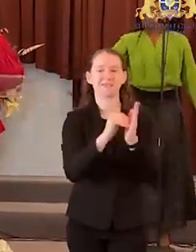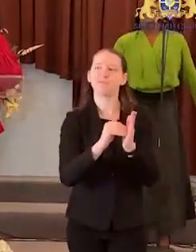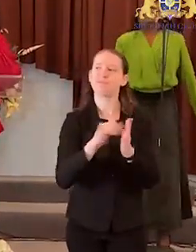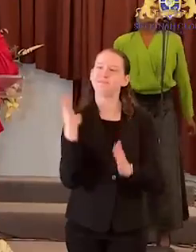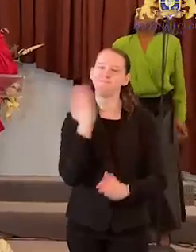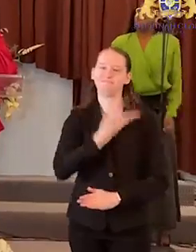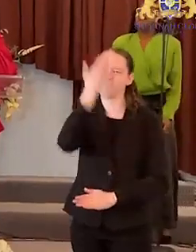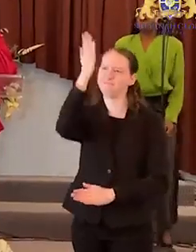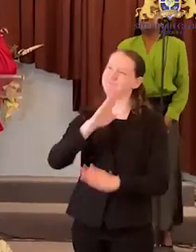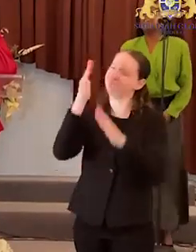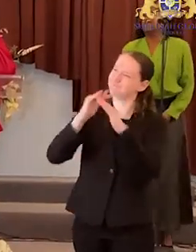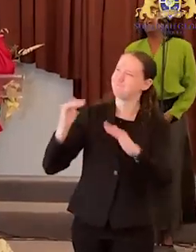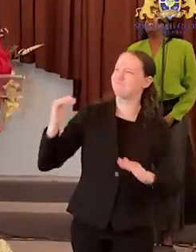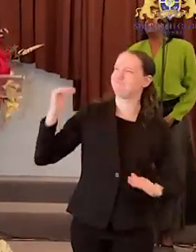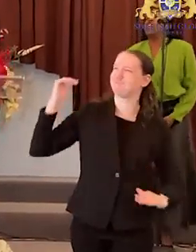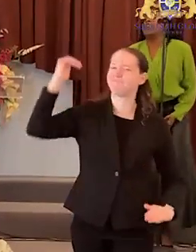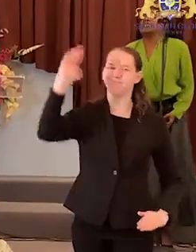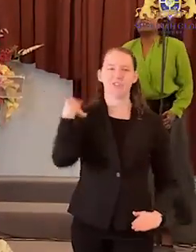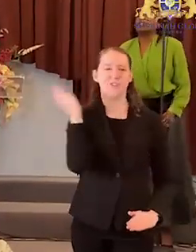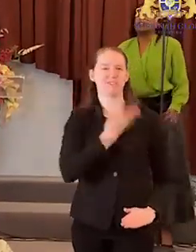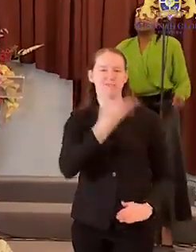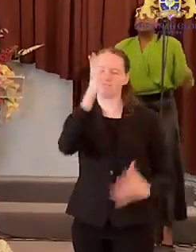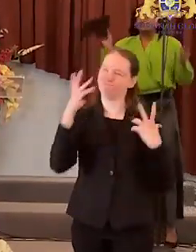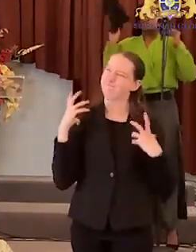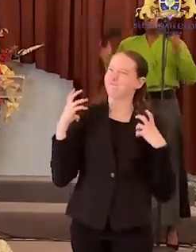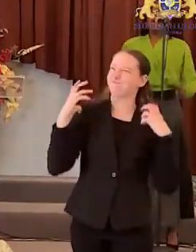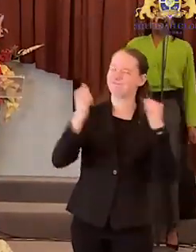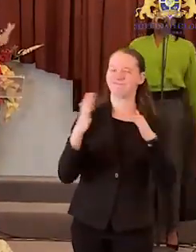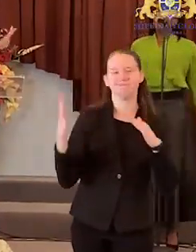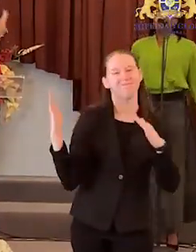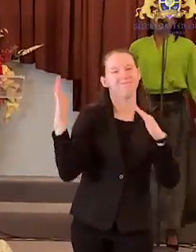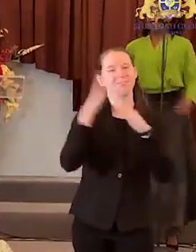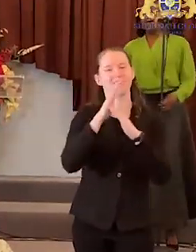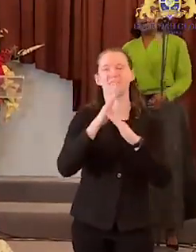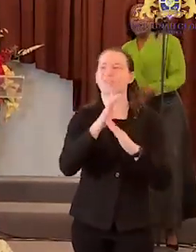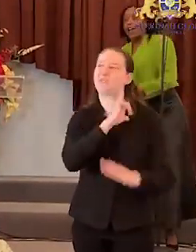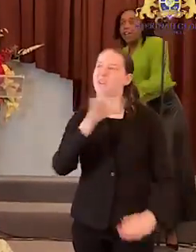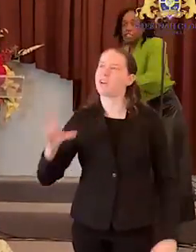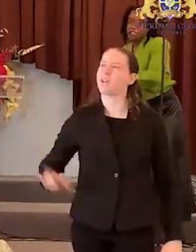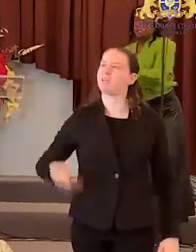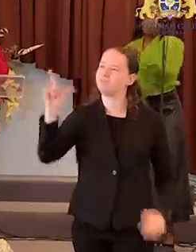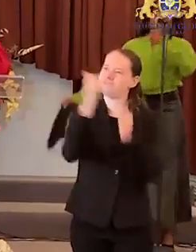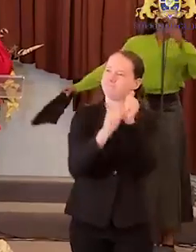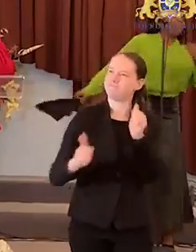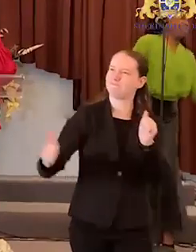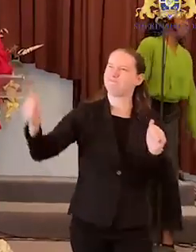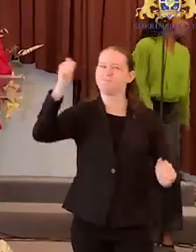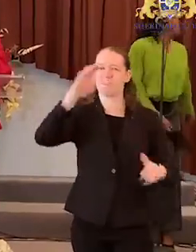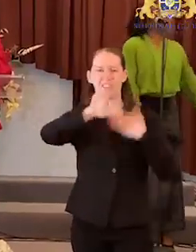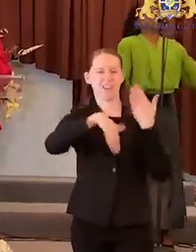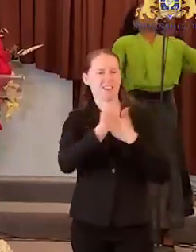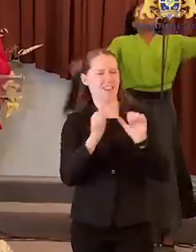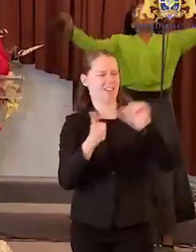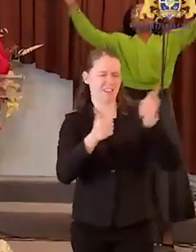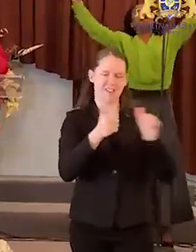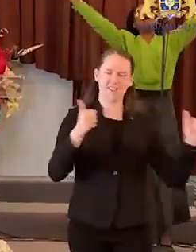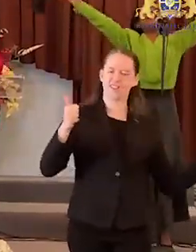Again, our God is greater, our God is stronger, Lord, you are higher than